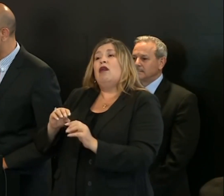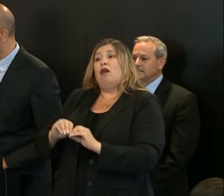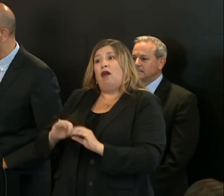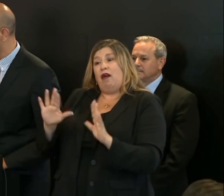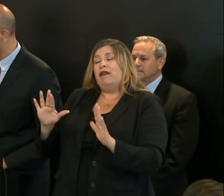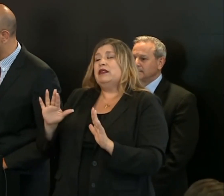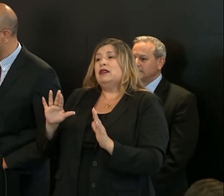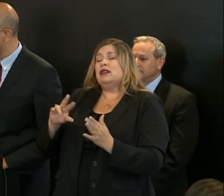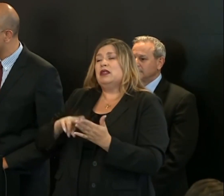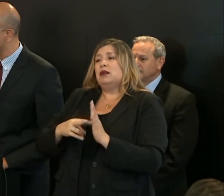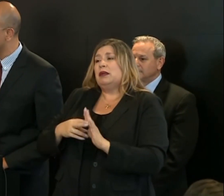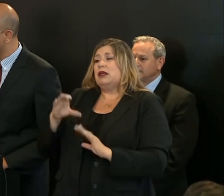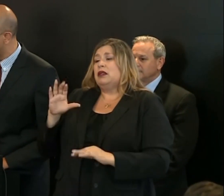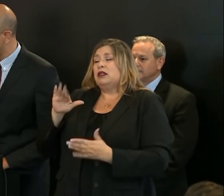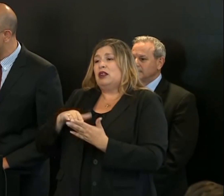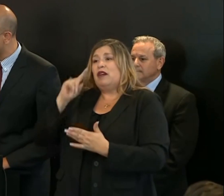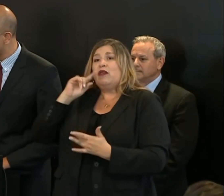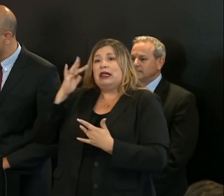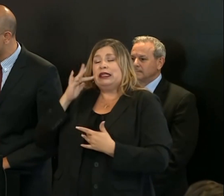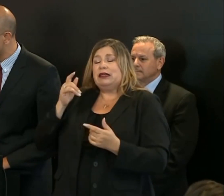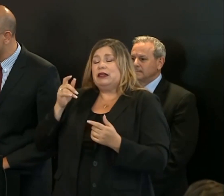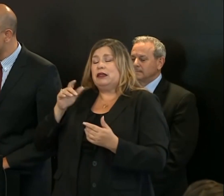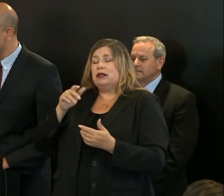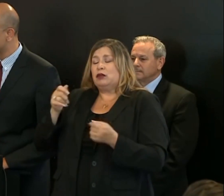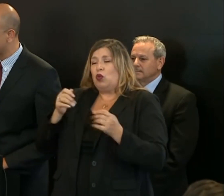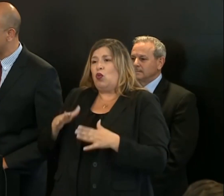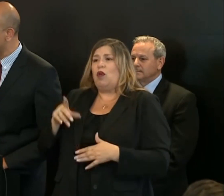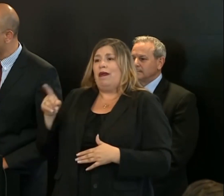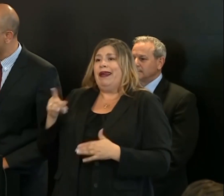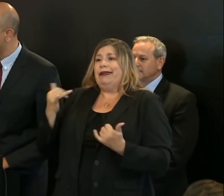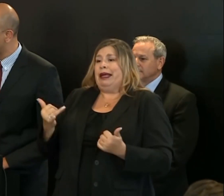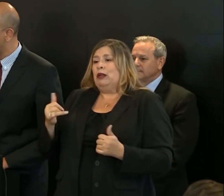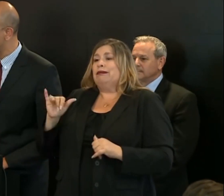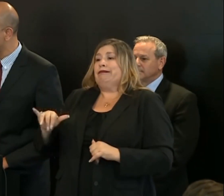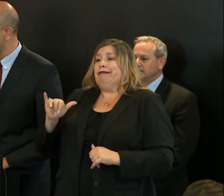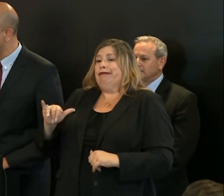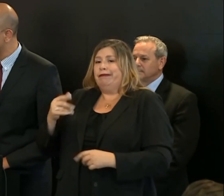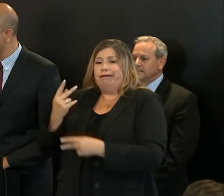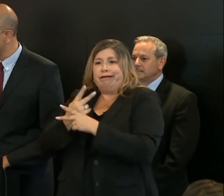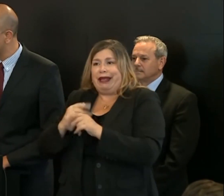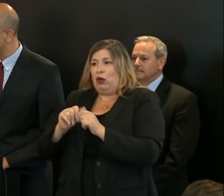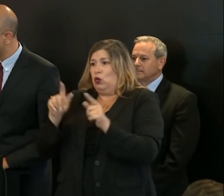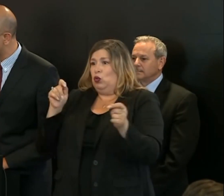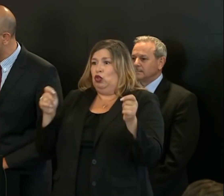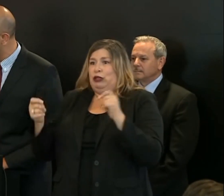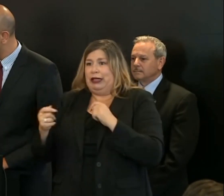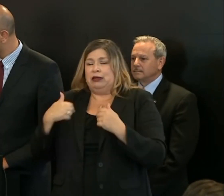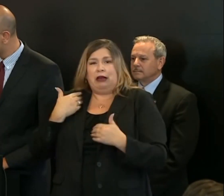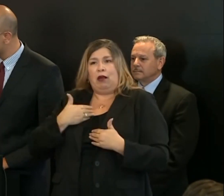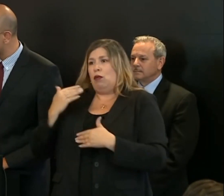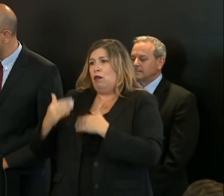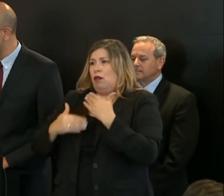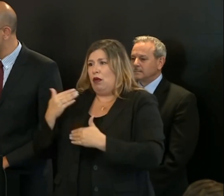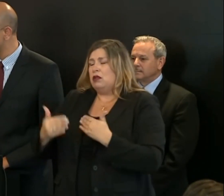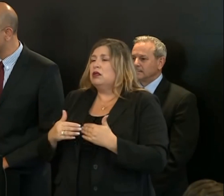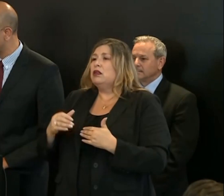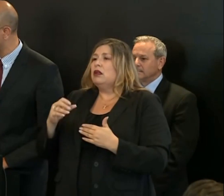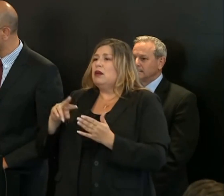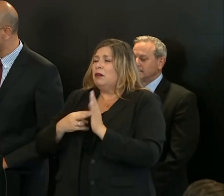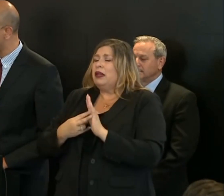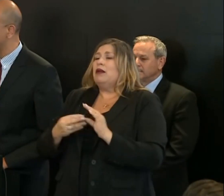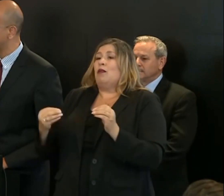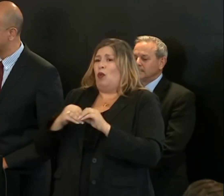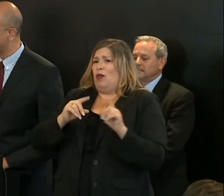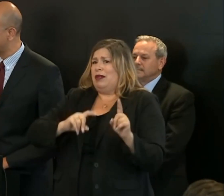a lot to consider in terms of revising those protocols so that more individuals will be tested with symptoms